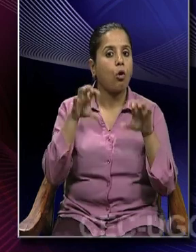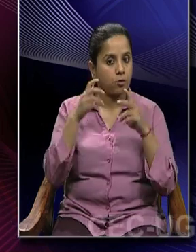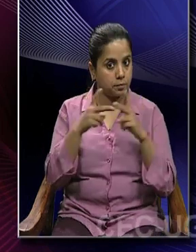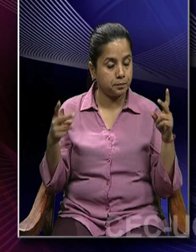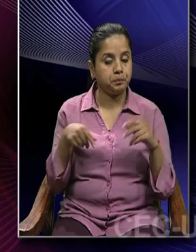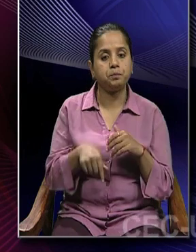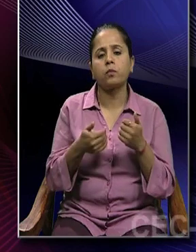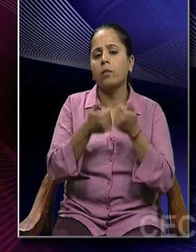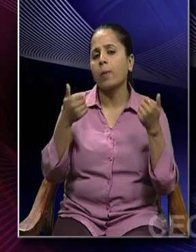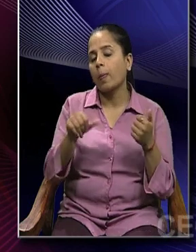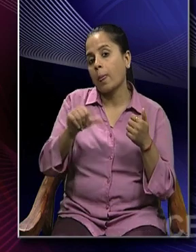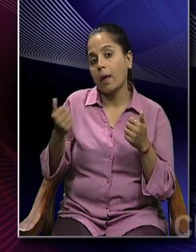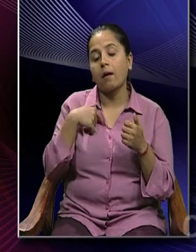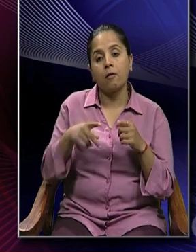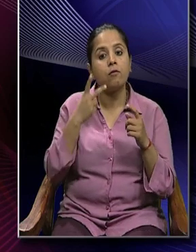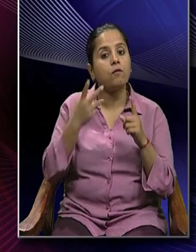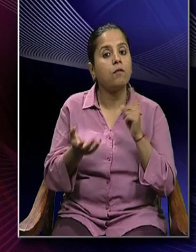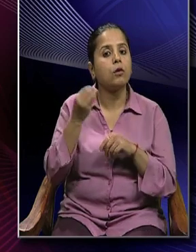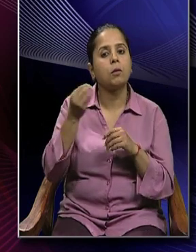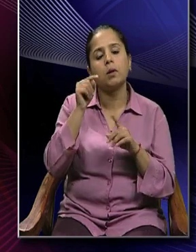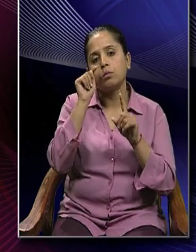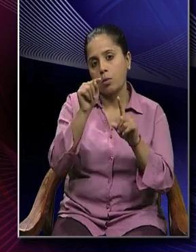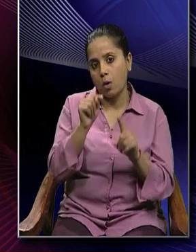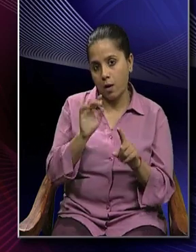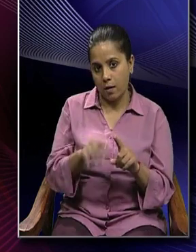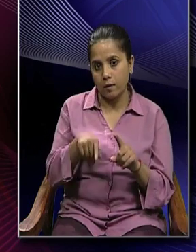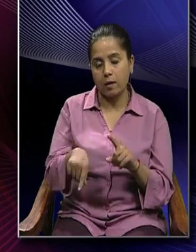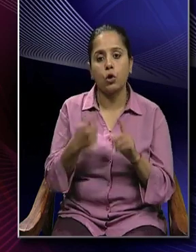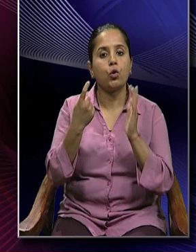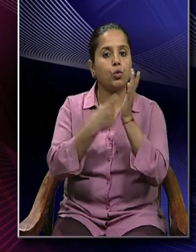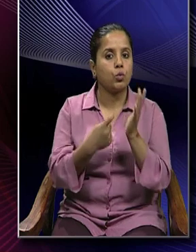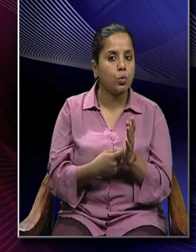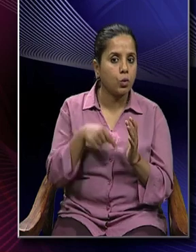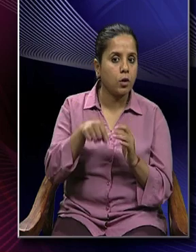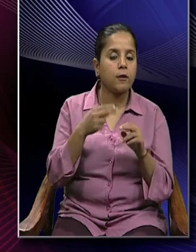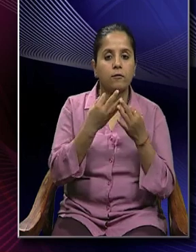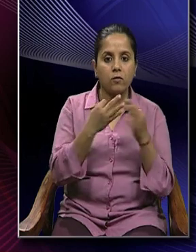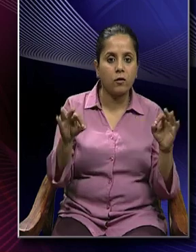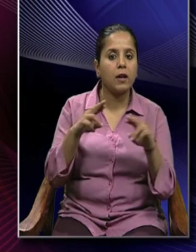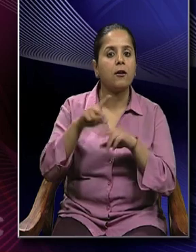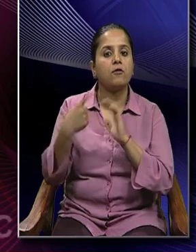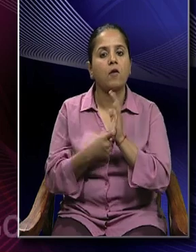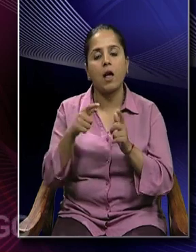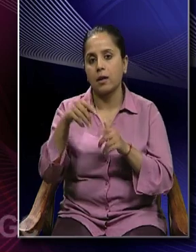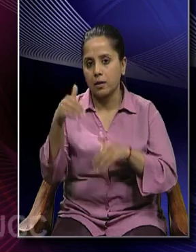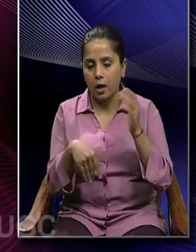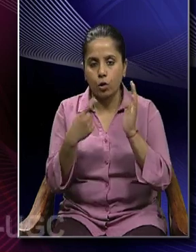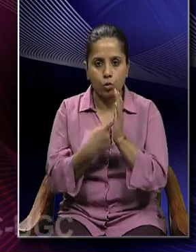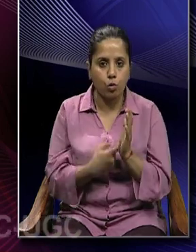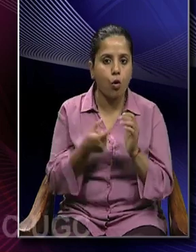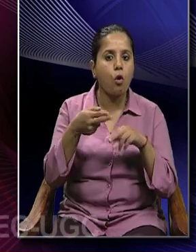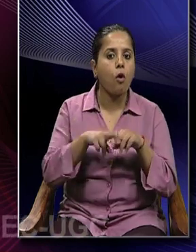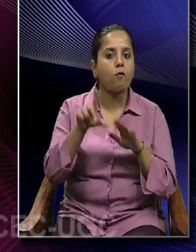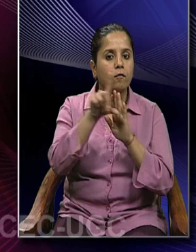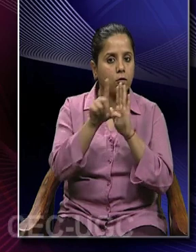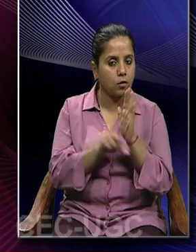And apart from that, we also find some of the features like the principle of free and fair elections, the rule of law. They are also